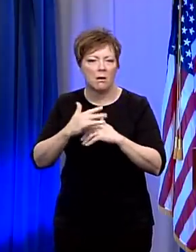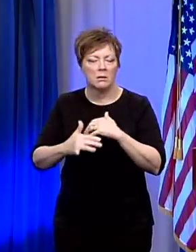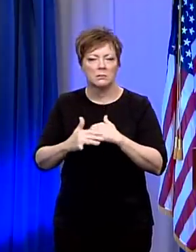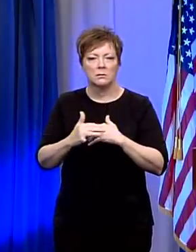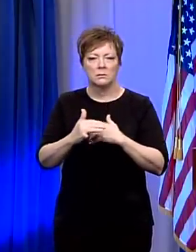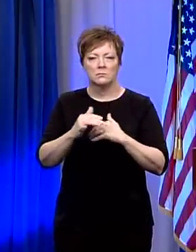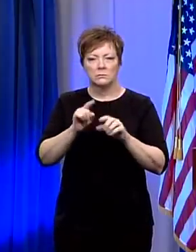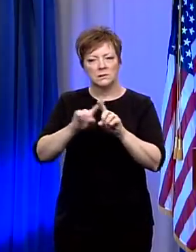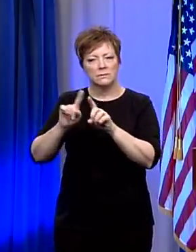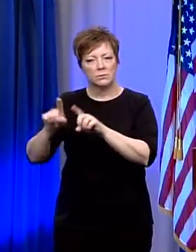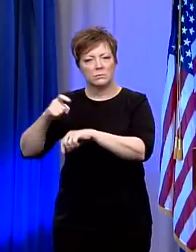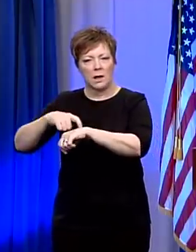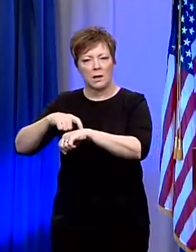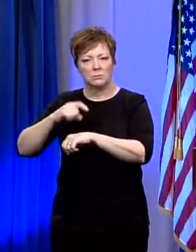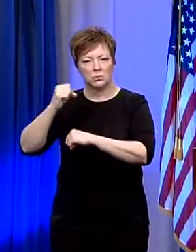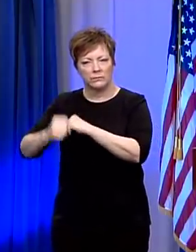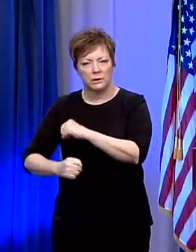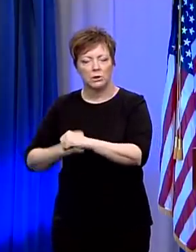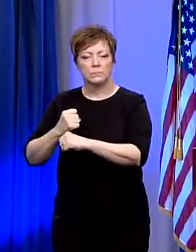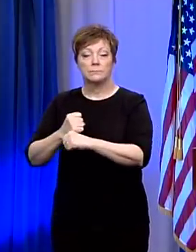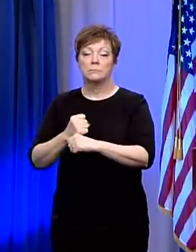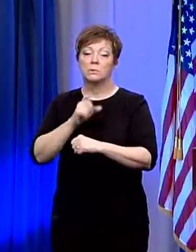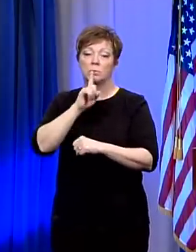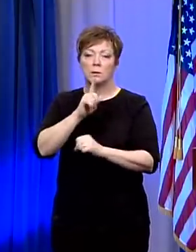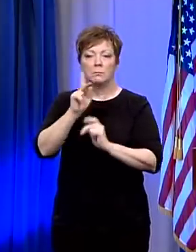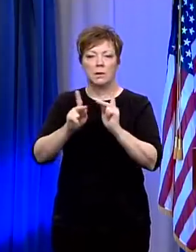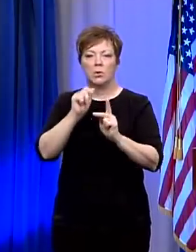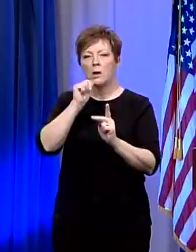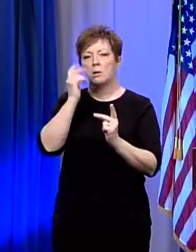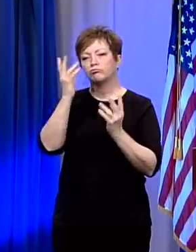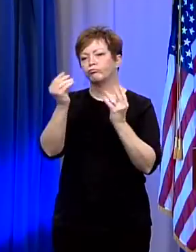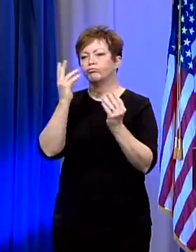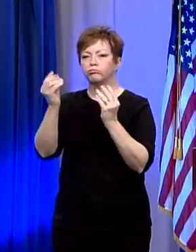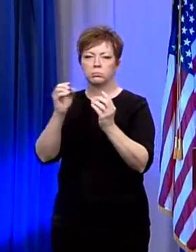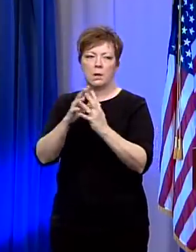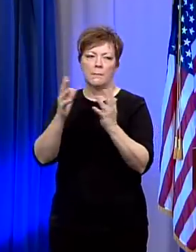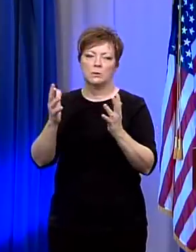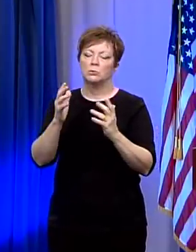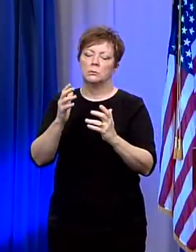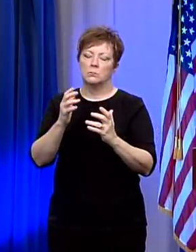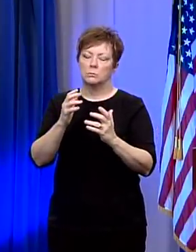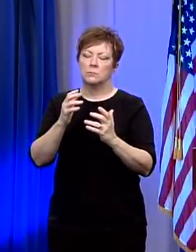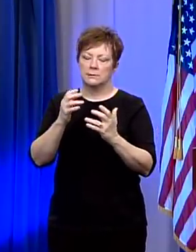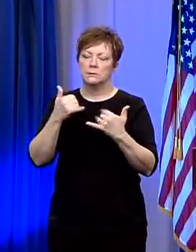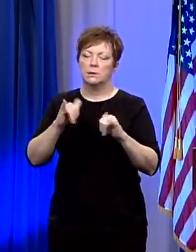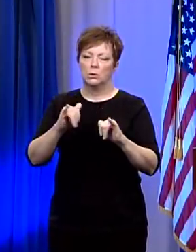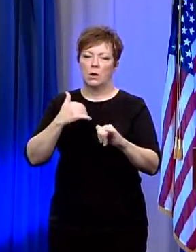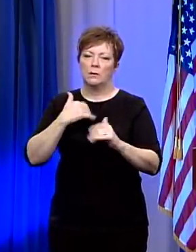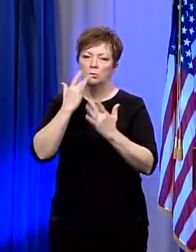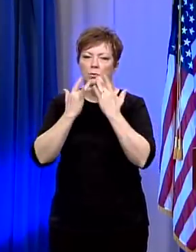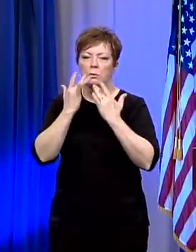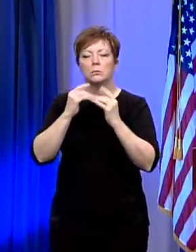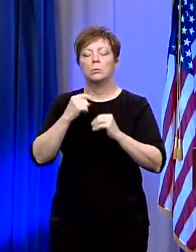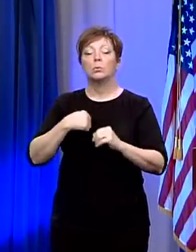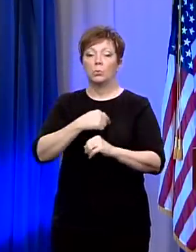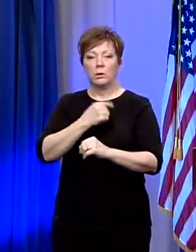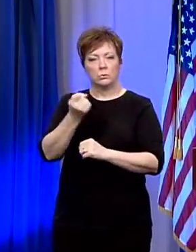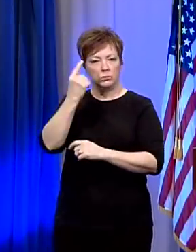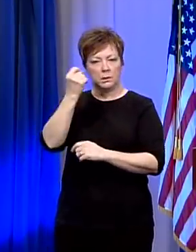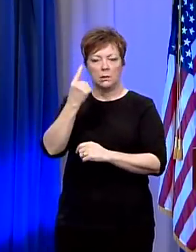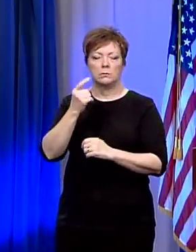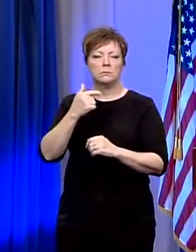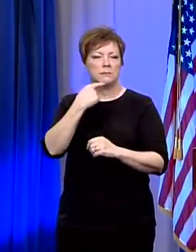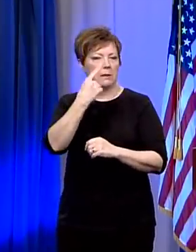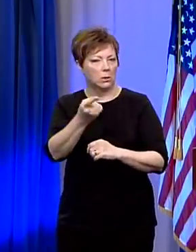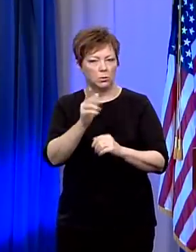blood. And that's particularly an issue when people are not out and about as much. So while we recognize that all these social distancing techniques